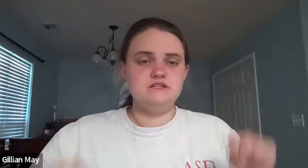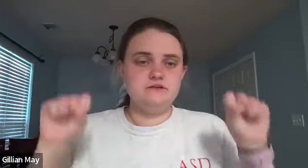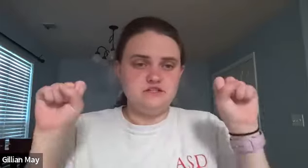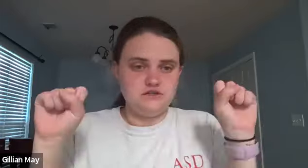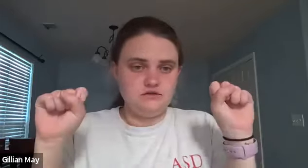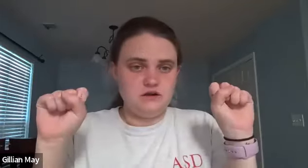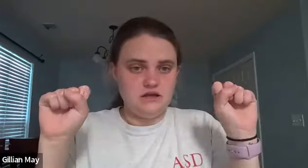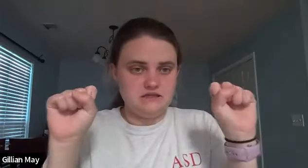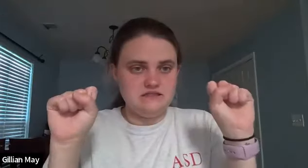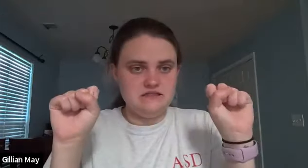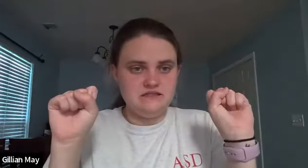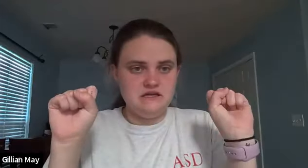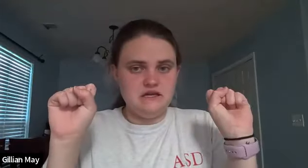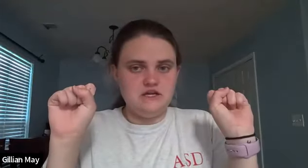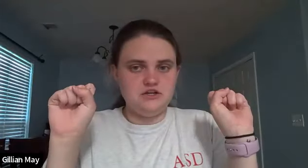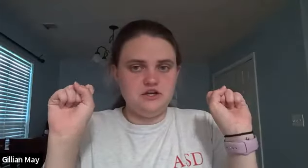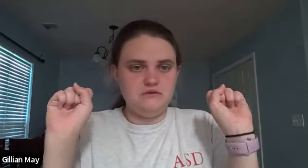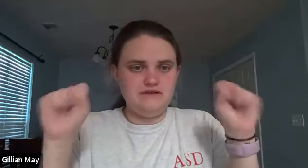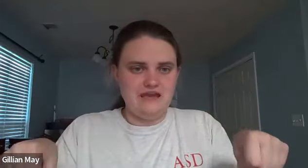be 2 S's, and you're going to go can.